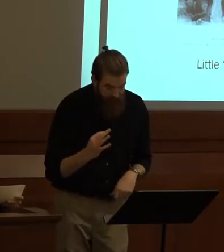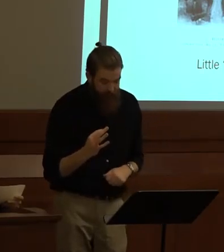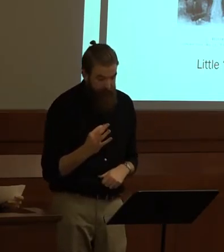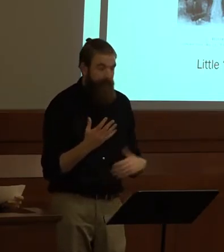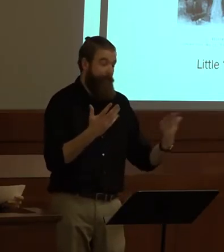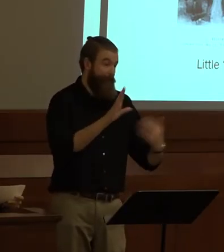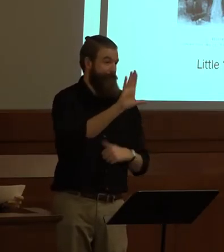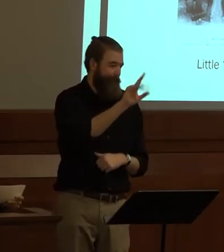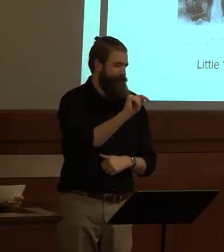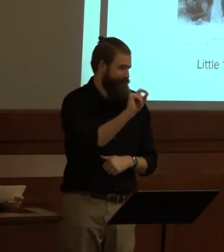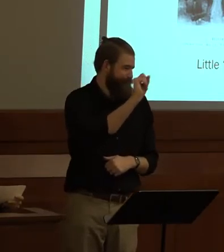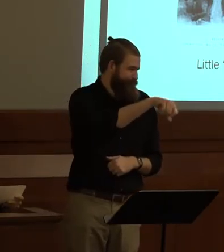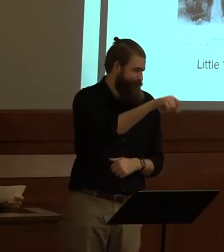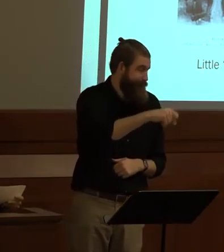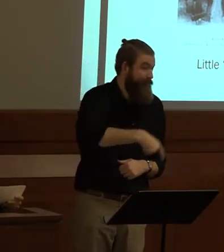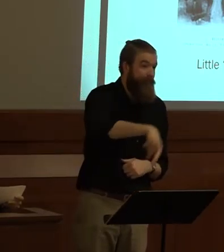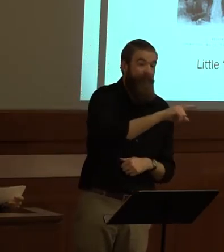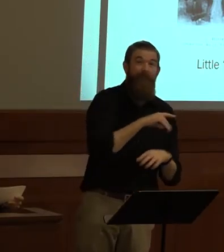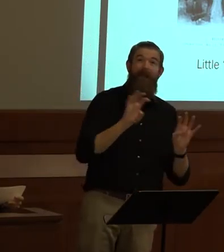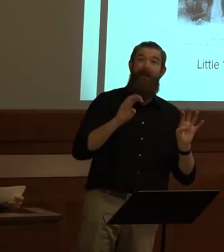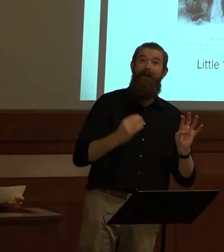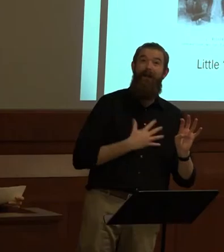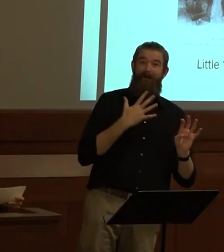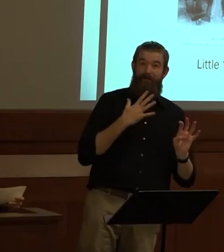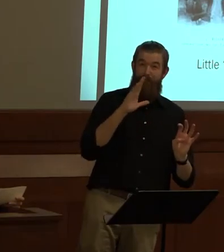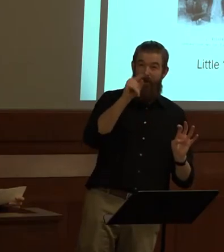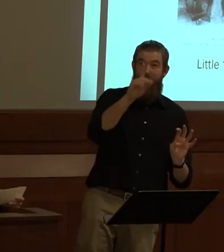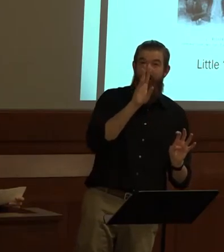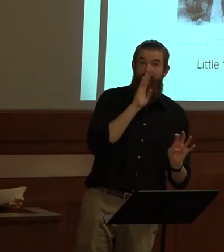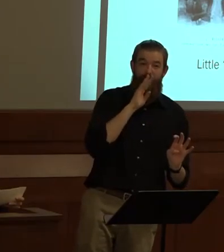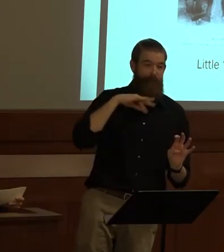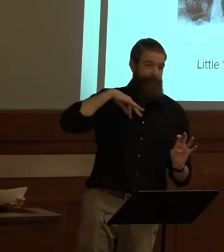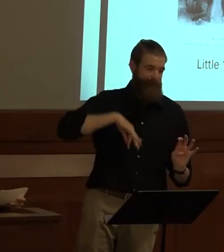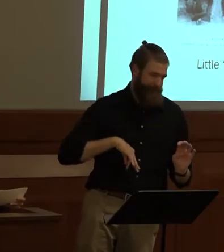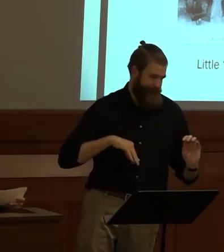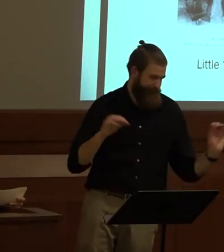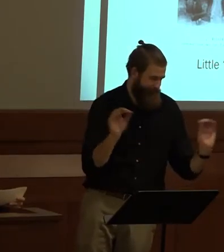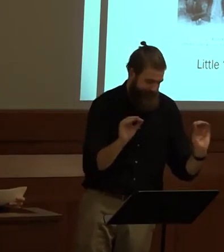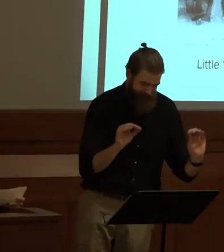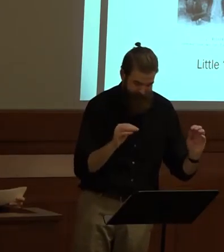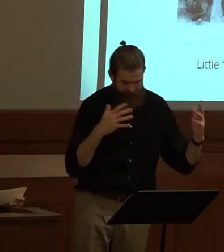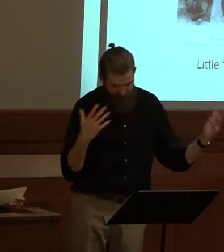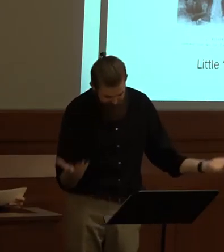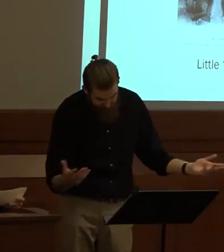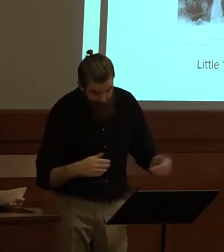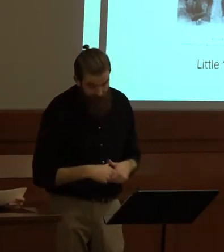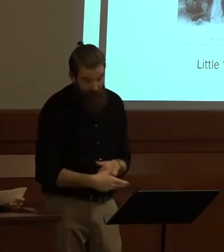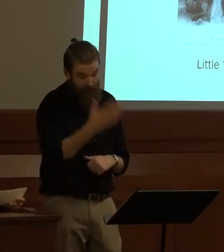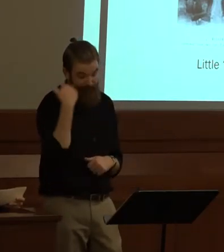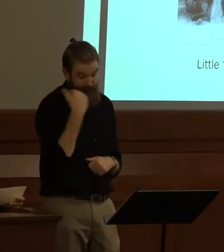Did Abbé La Fonta speak to the deaf with his well-trained voice, or did he use sign